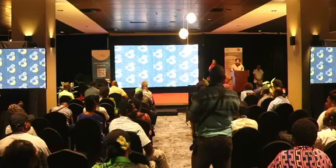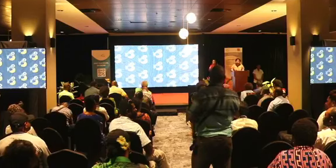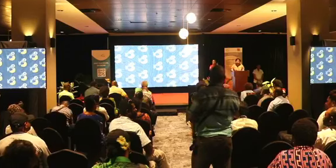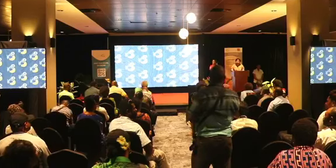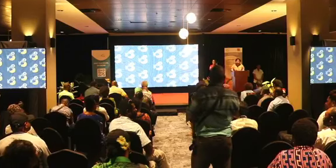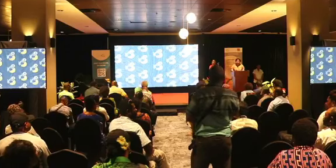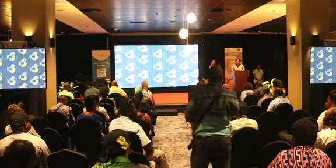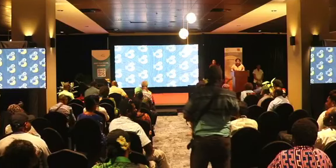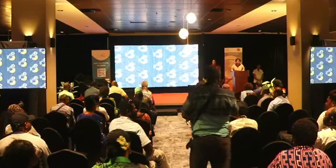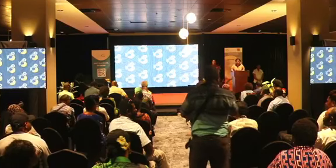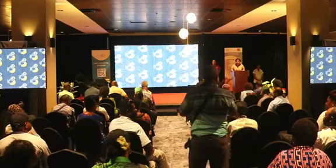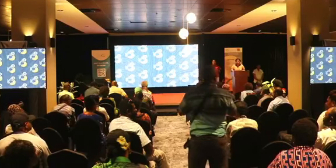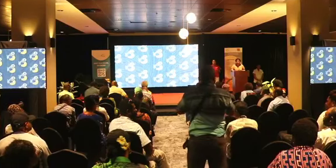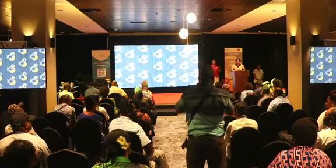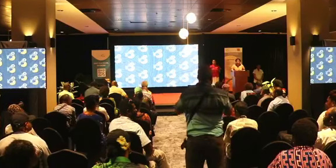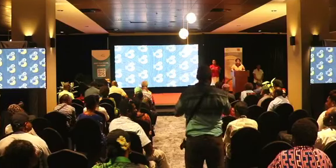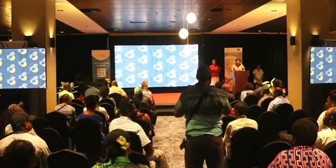case,